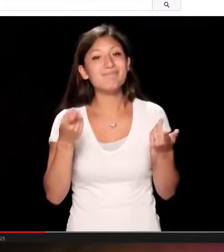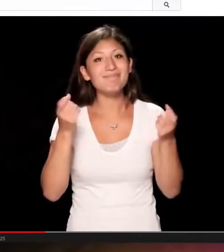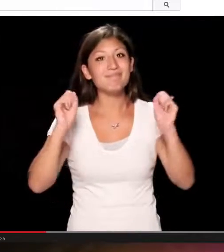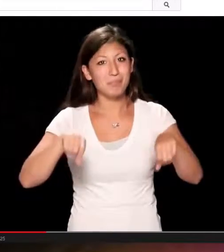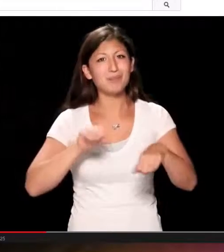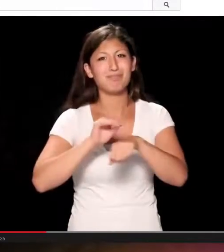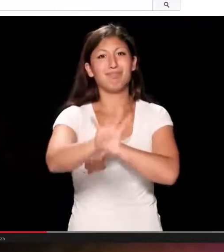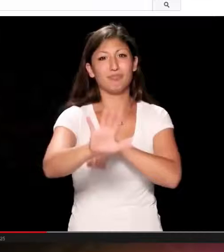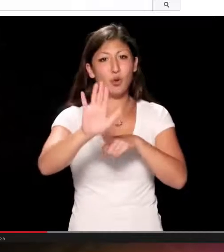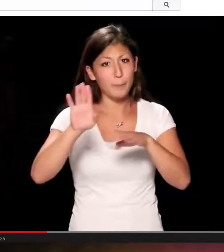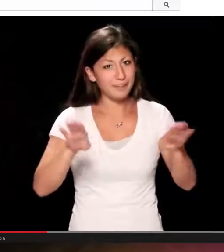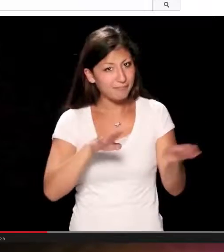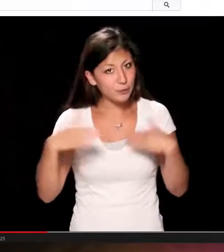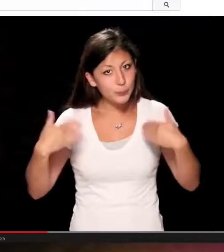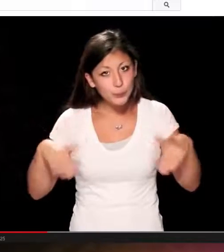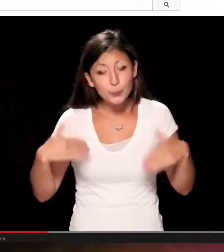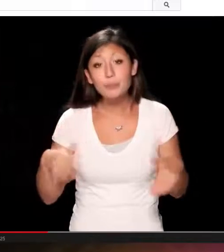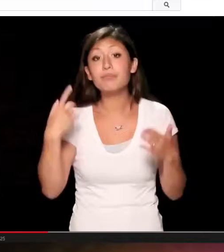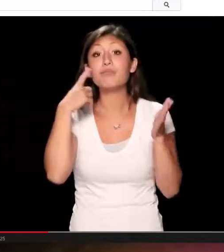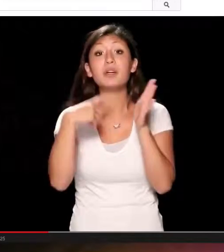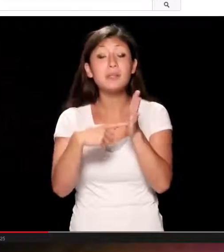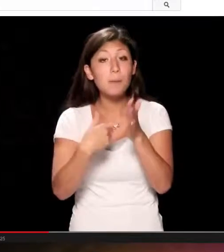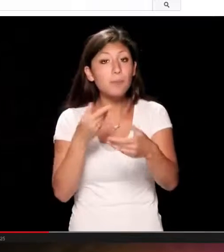then a stroke will most likely happen.